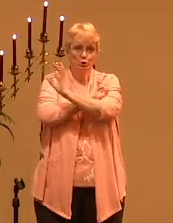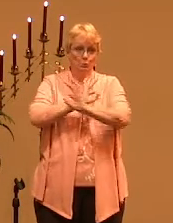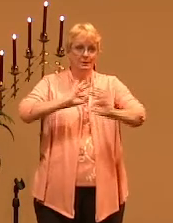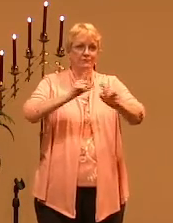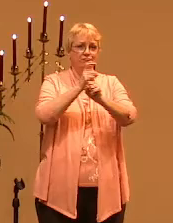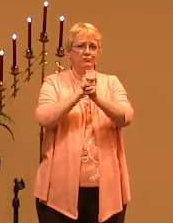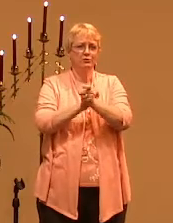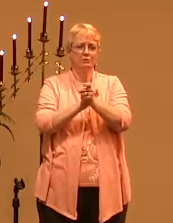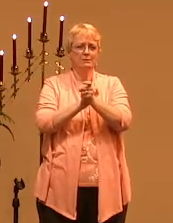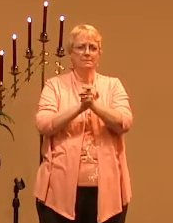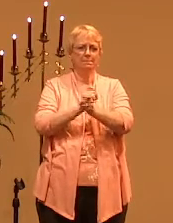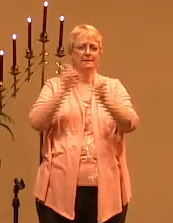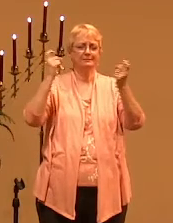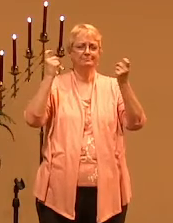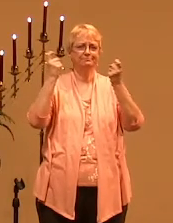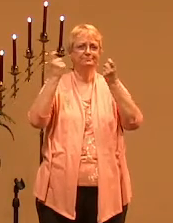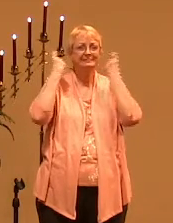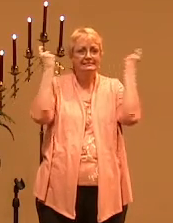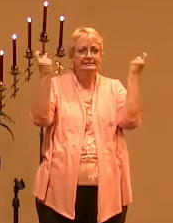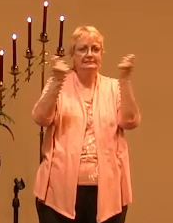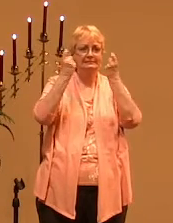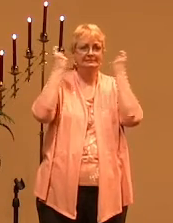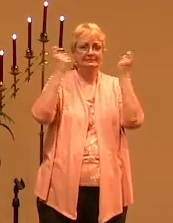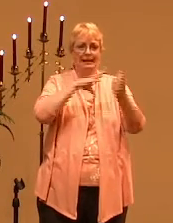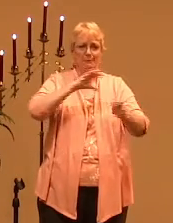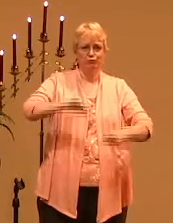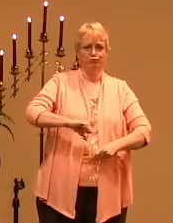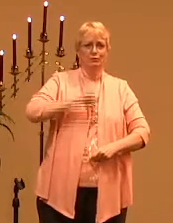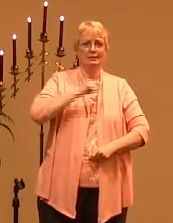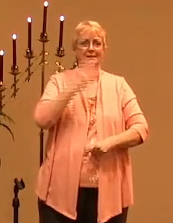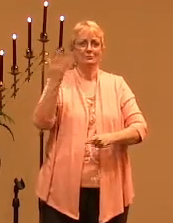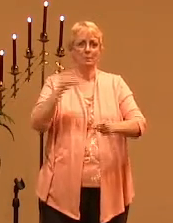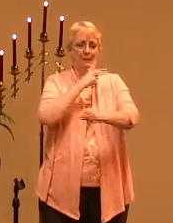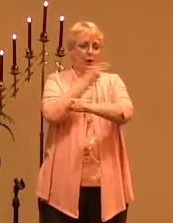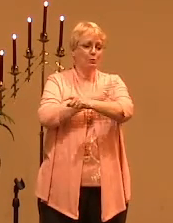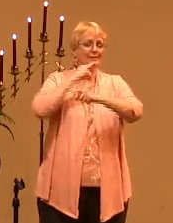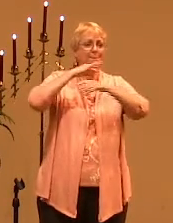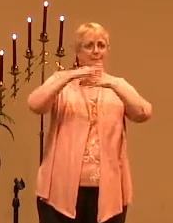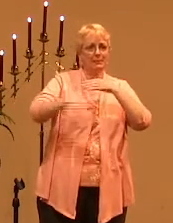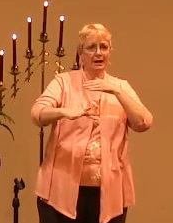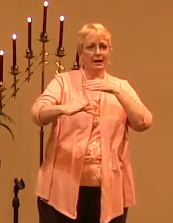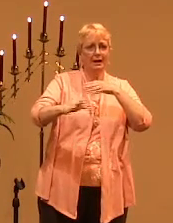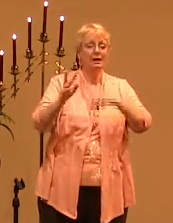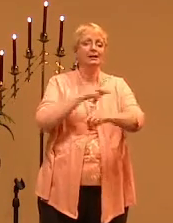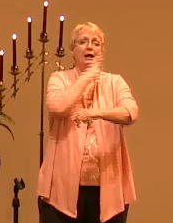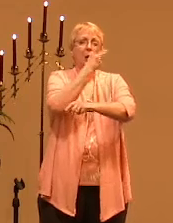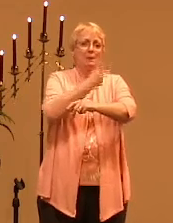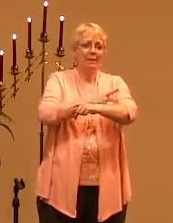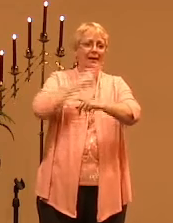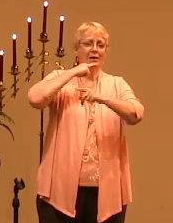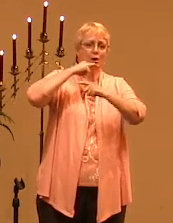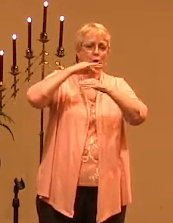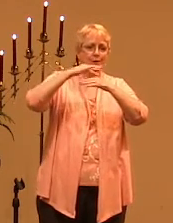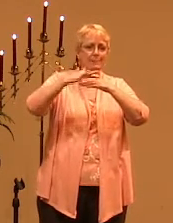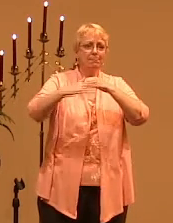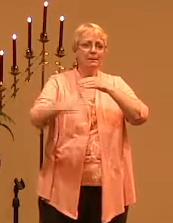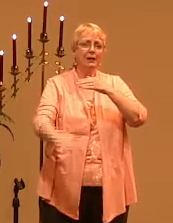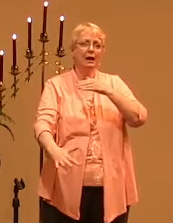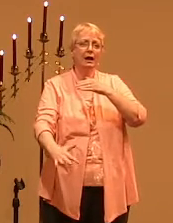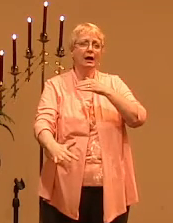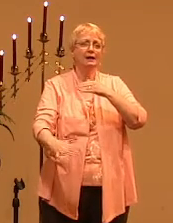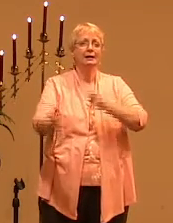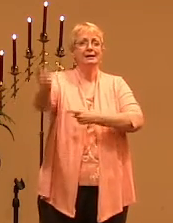Would you be free from your passion and pride? There's power in the blood, power in